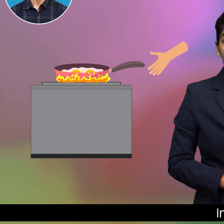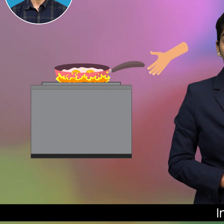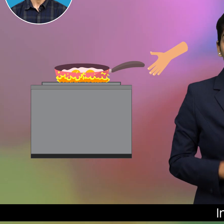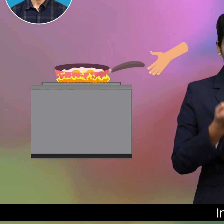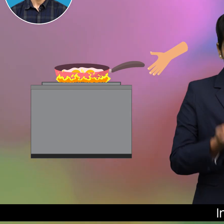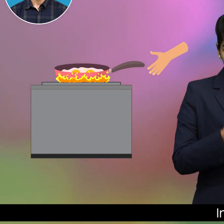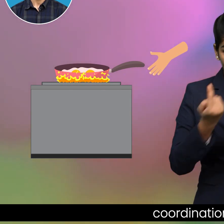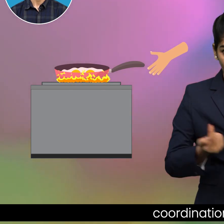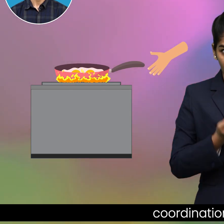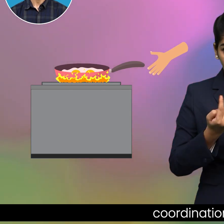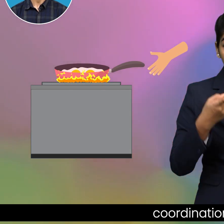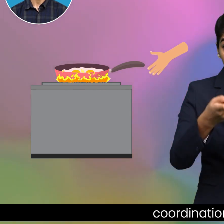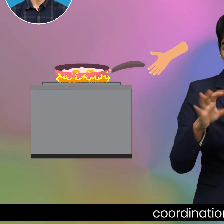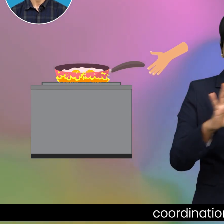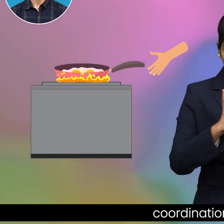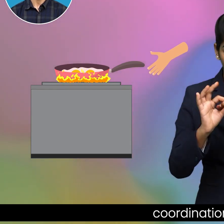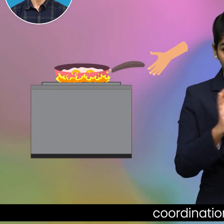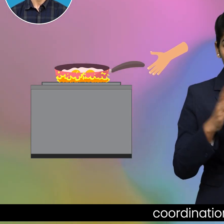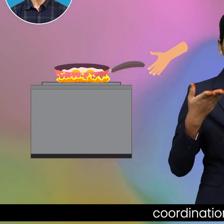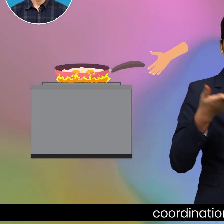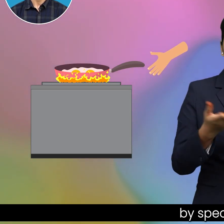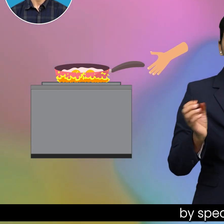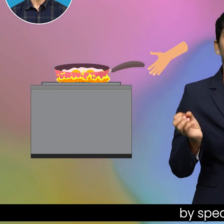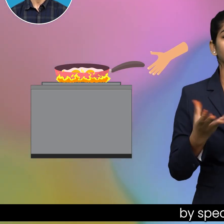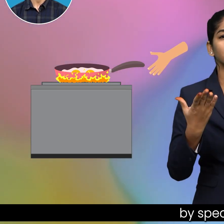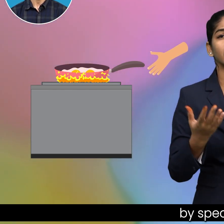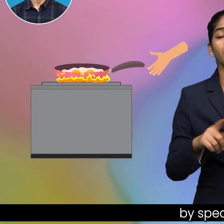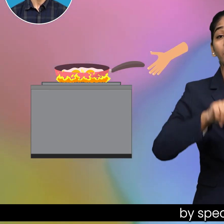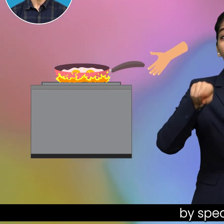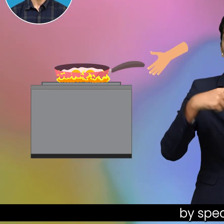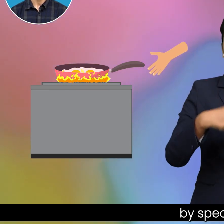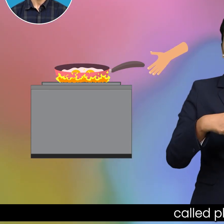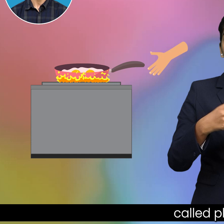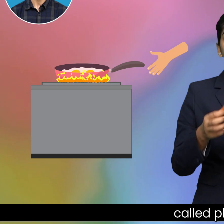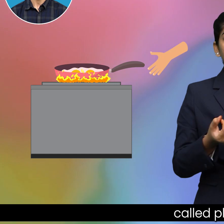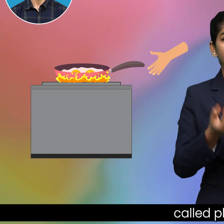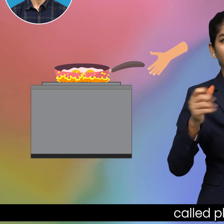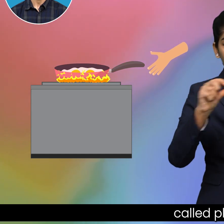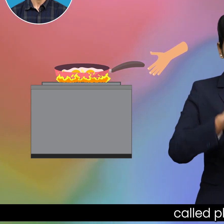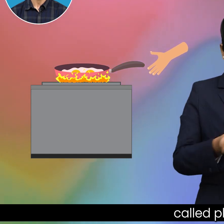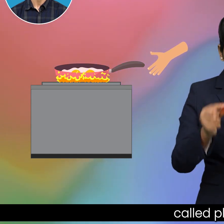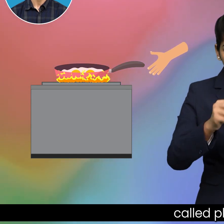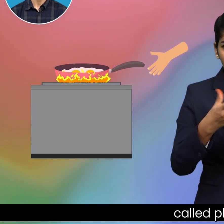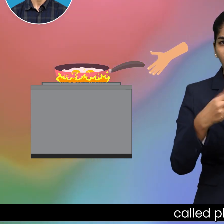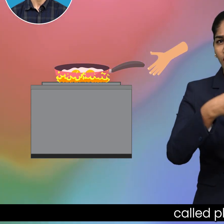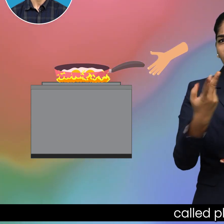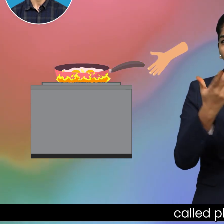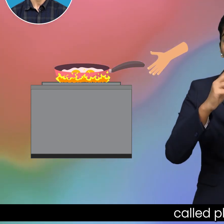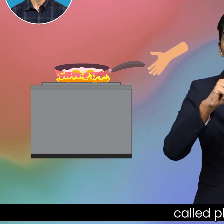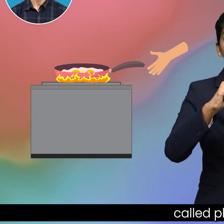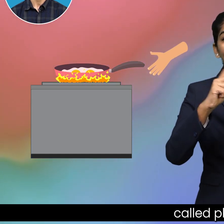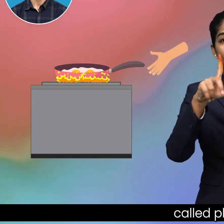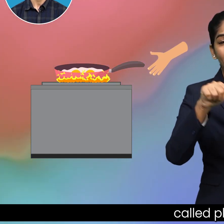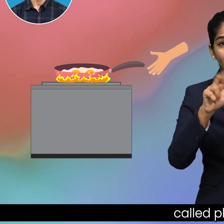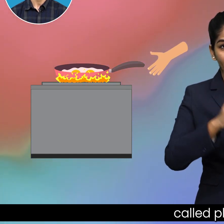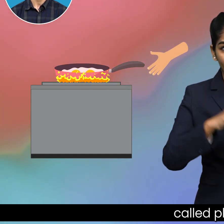In plants, coordination is brought about by special chemicals called plant hormones.